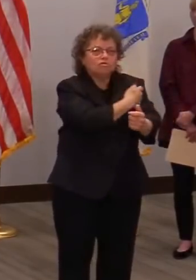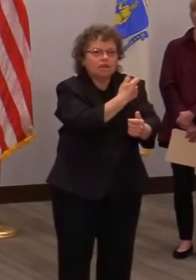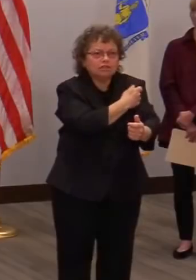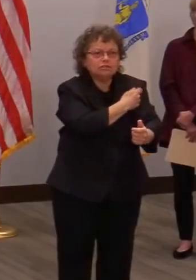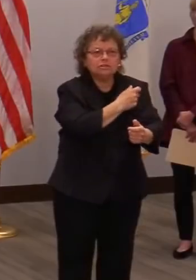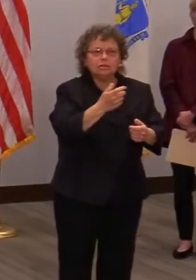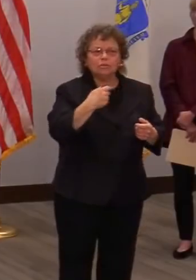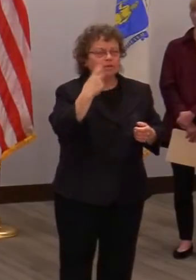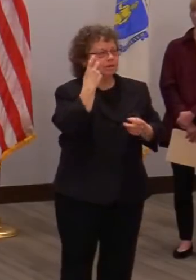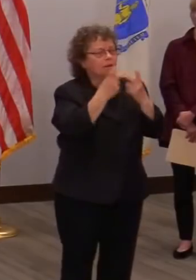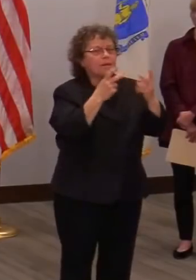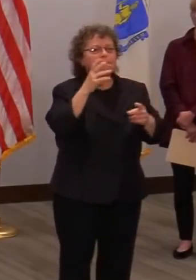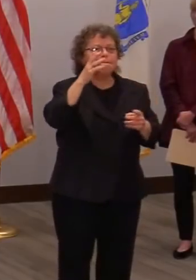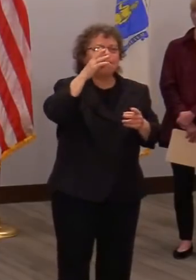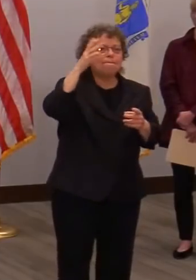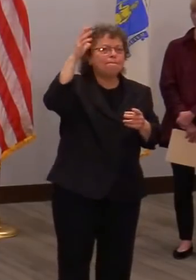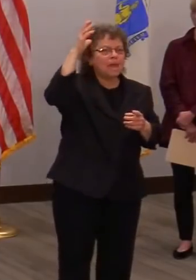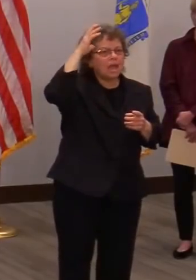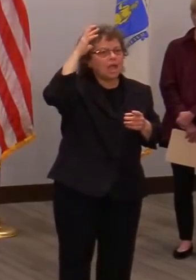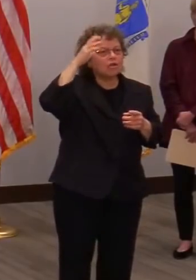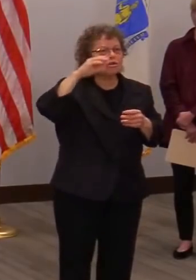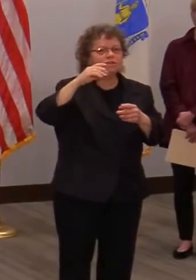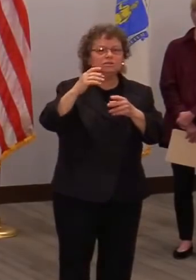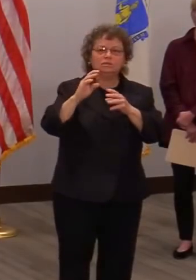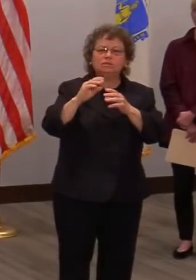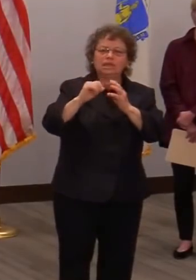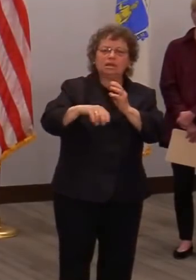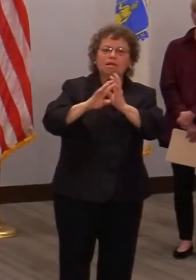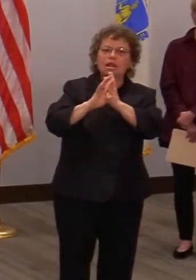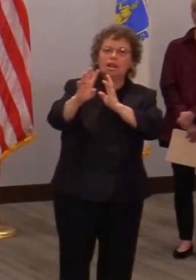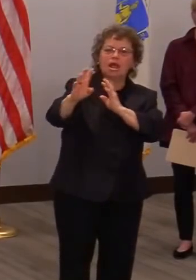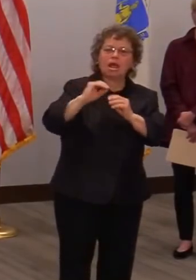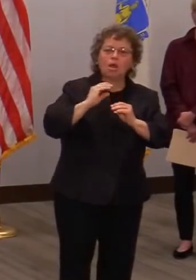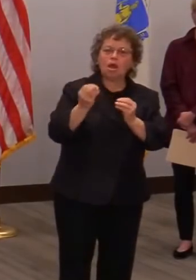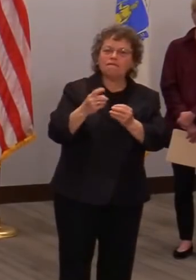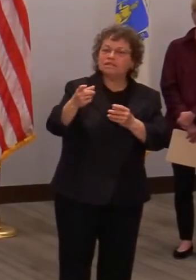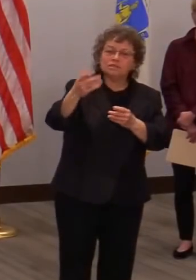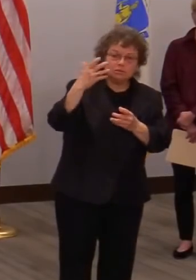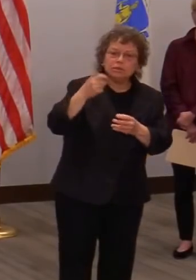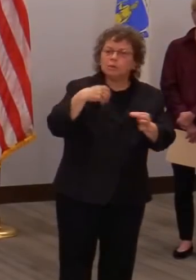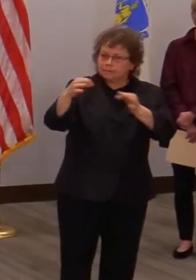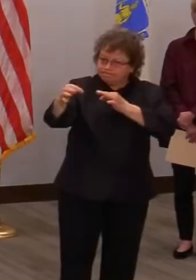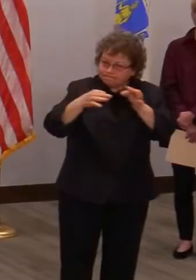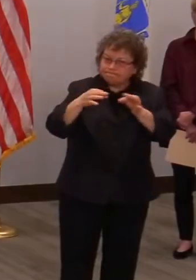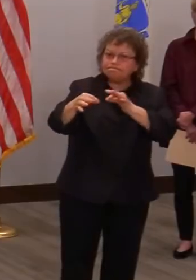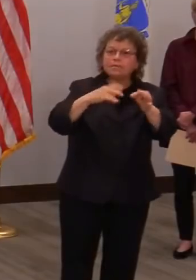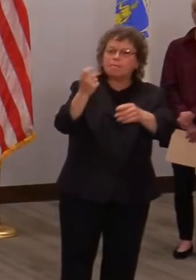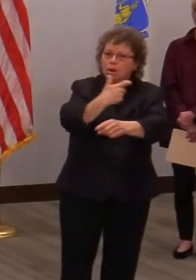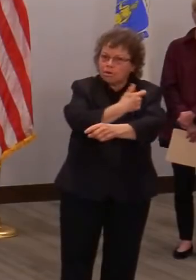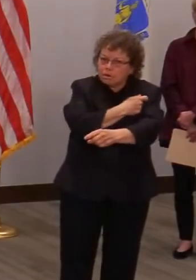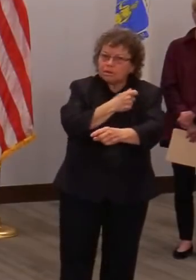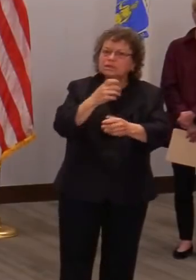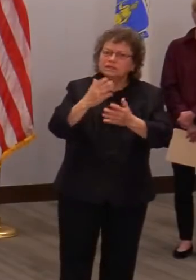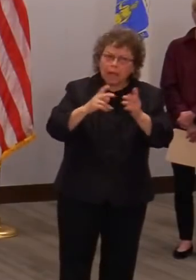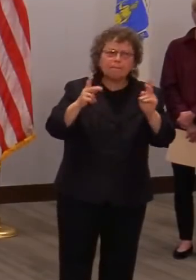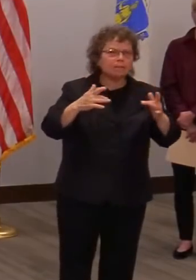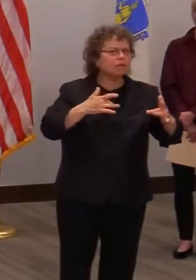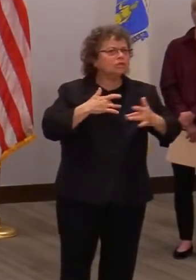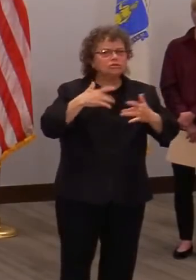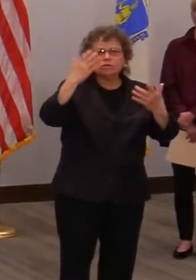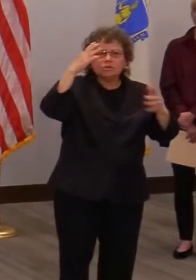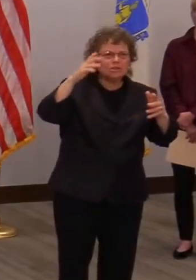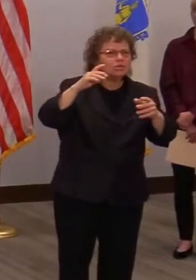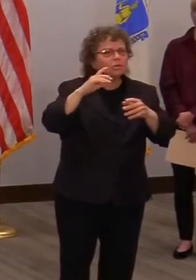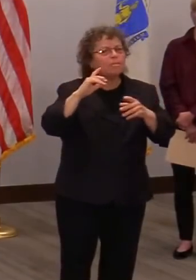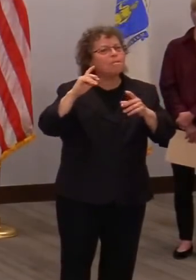waiting outside of our office, that we're out there talking with them and letting them know, and yes, some folks have some concerns. But what I love is